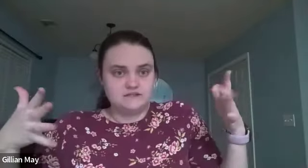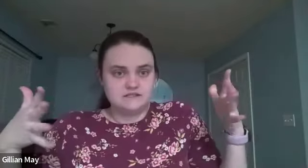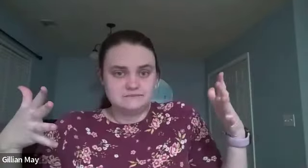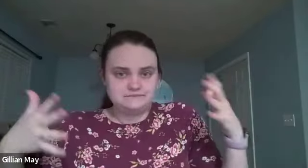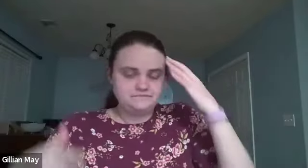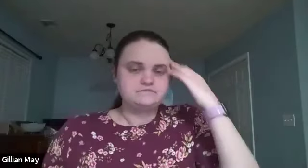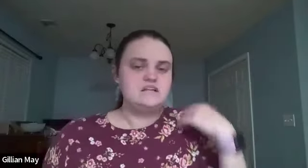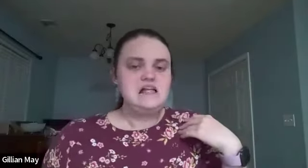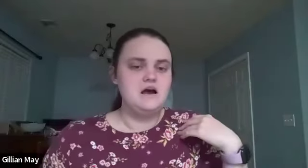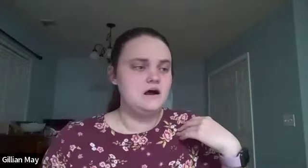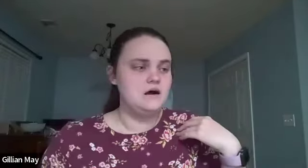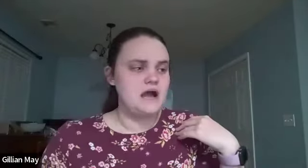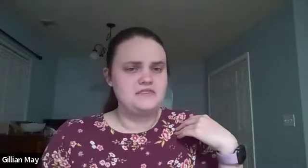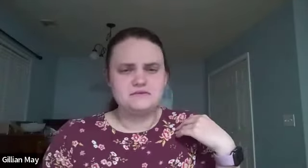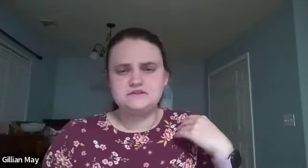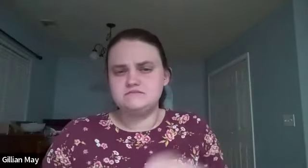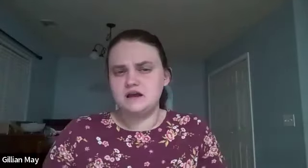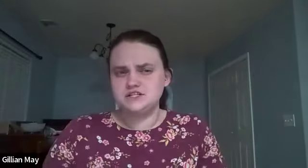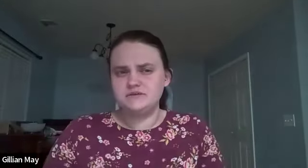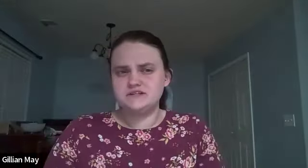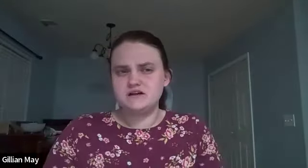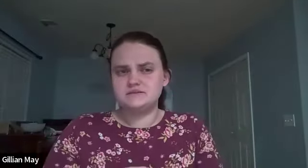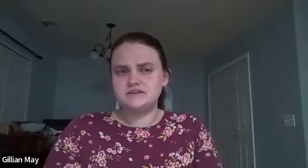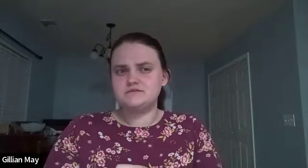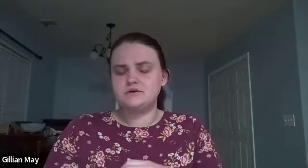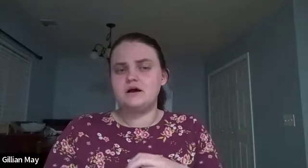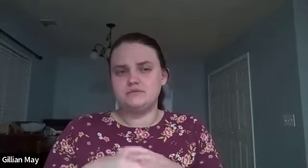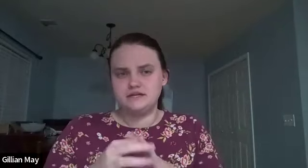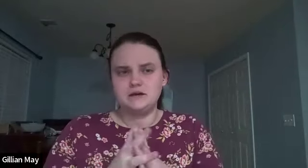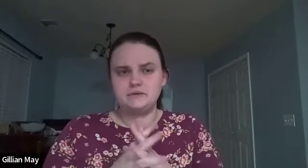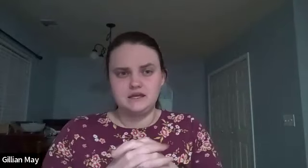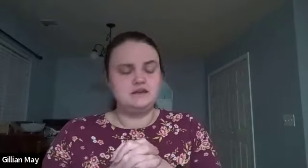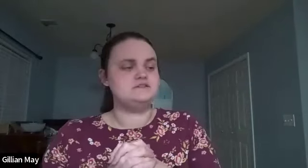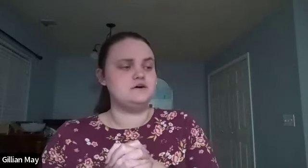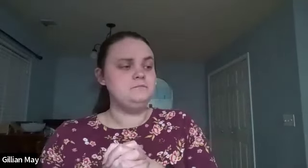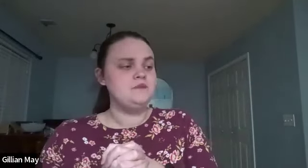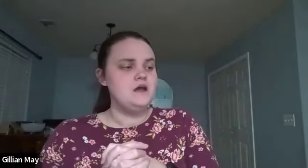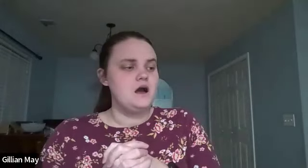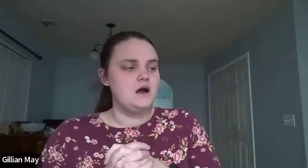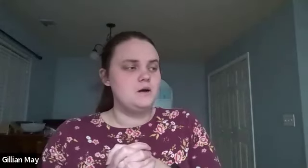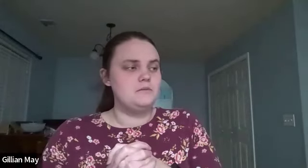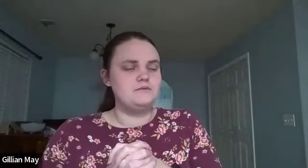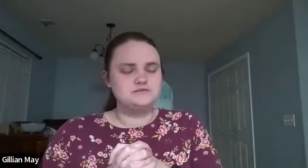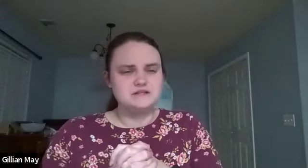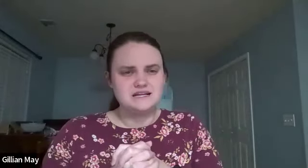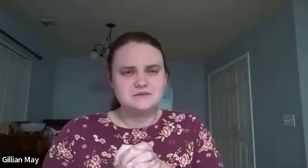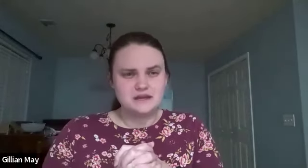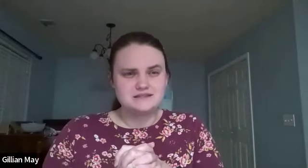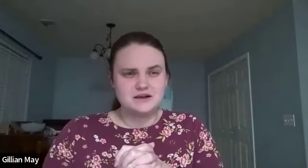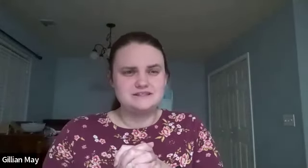nervous. I'm not sure if we've talked about this before, but I'll bring it up again if so. What's really nice with ASL is that